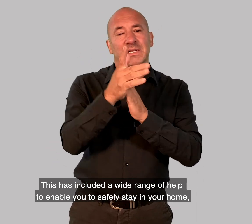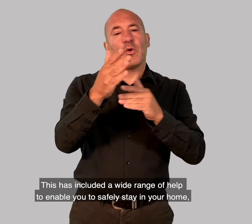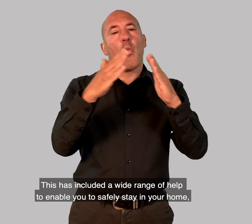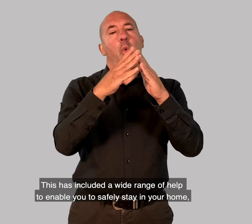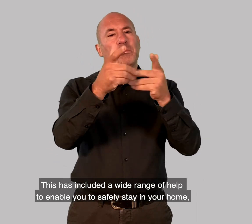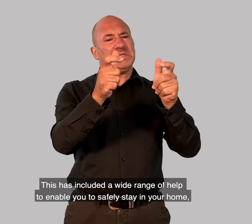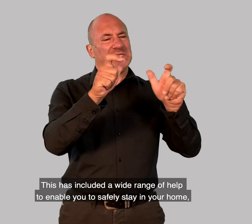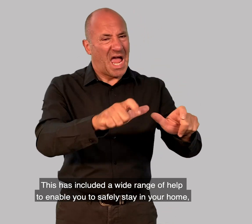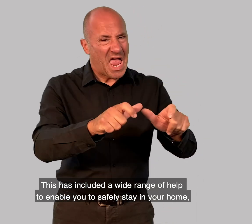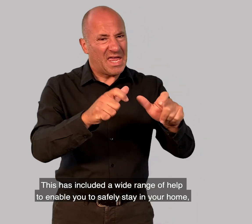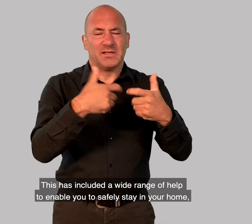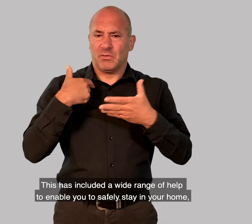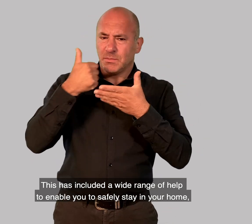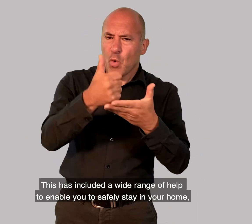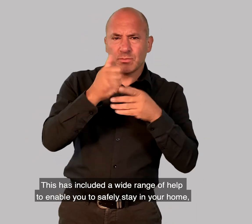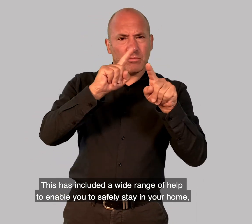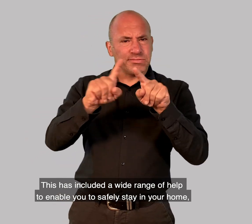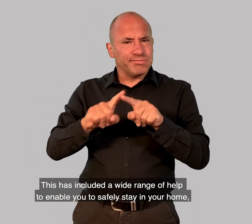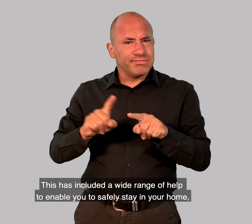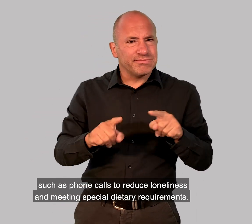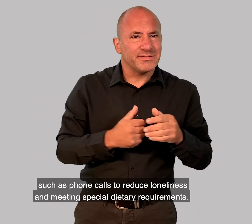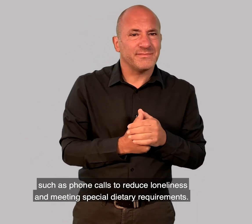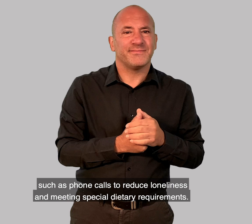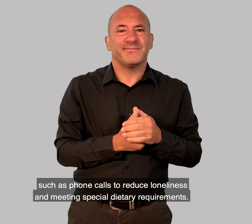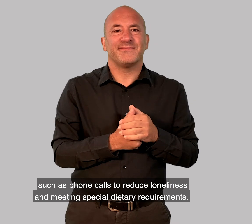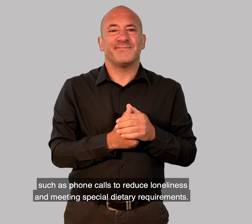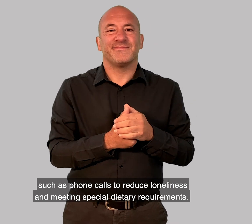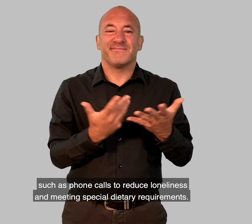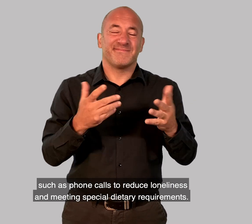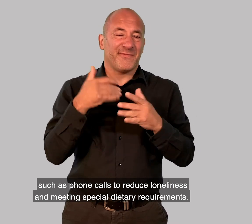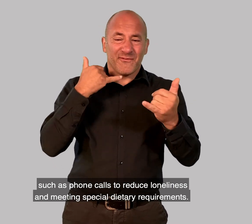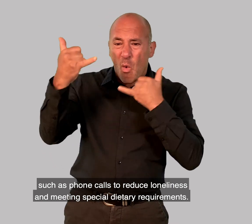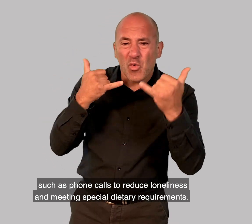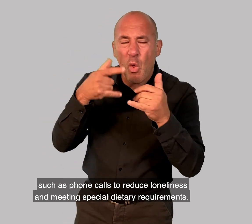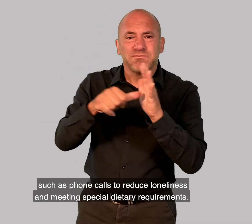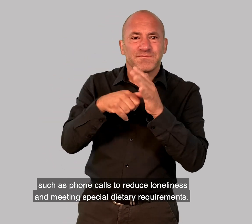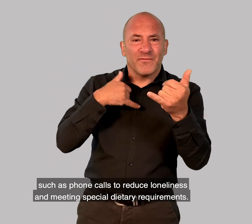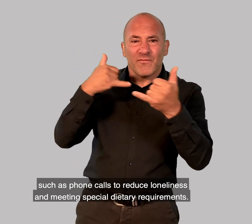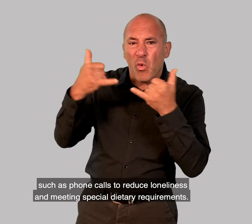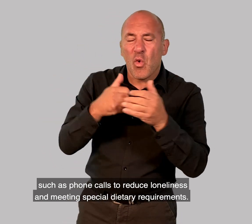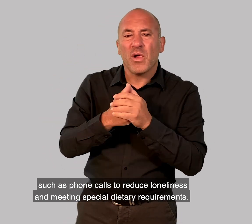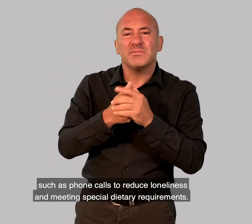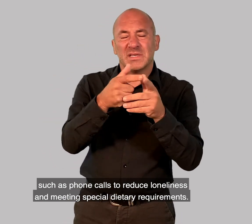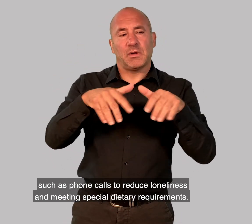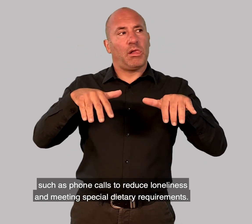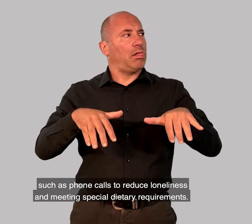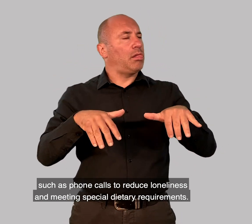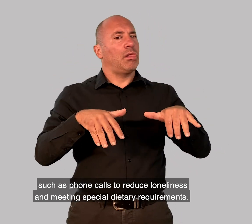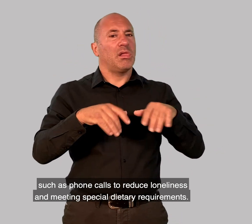enable you to safely stay in your home, such as phone calls to reduce loneliness and meeting special